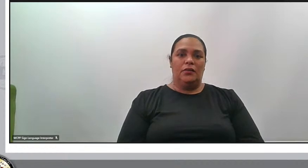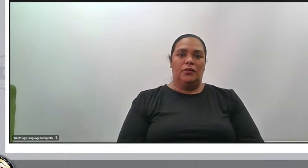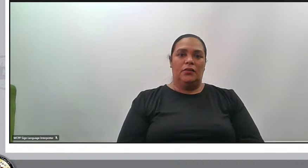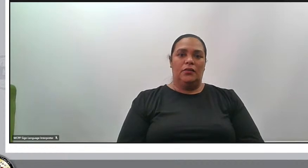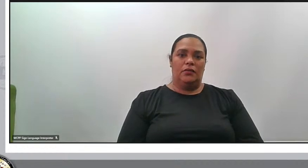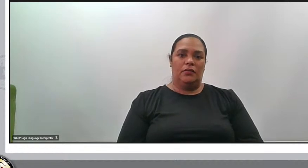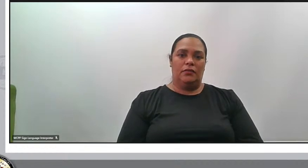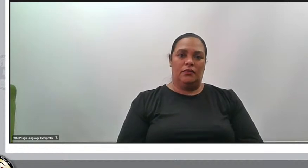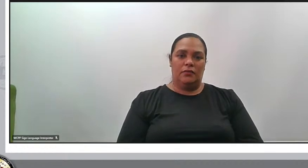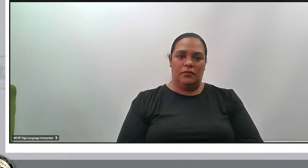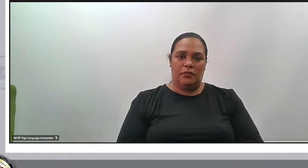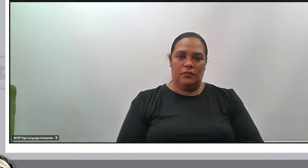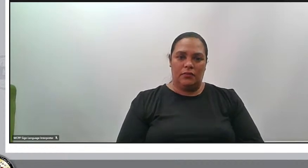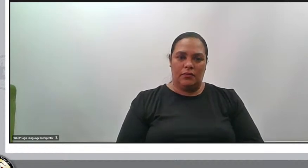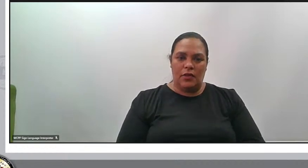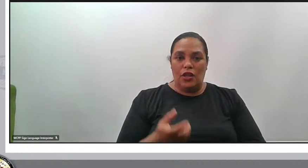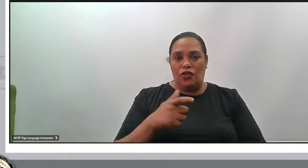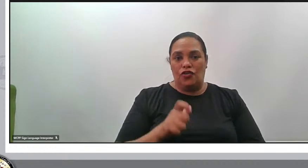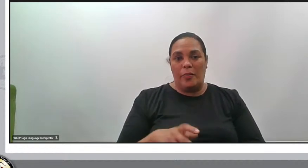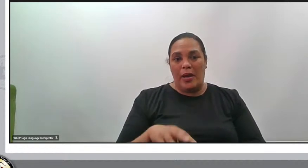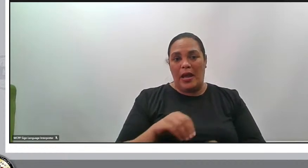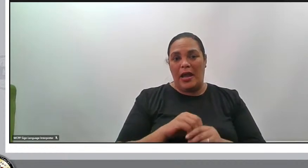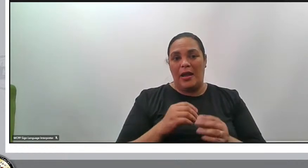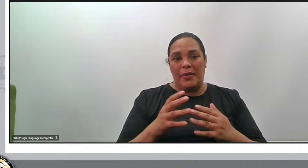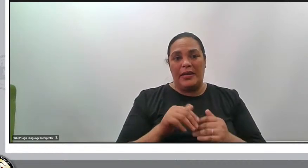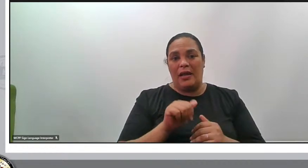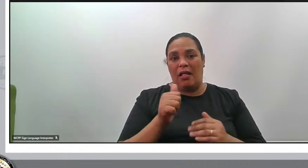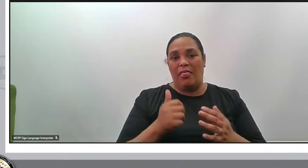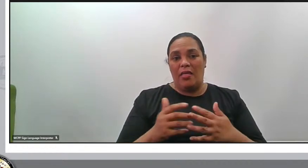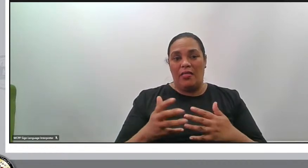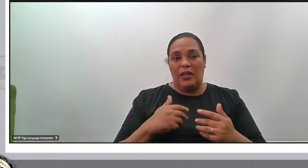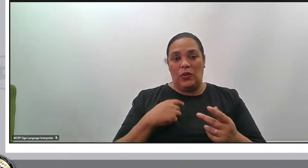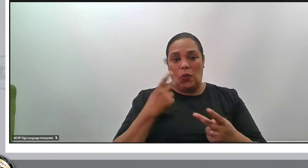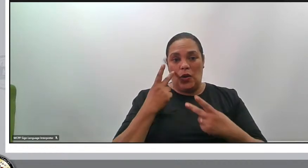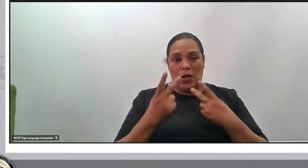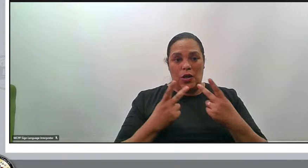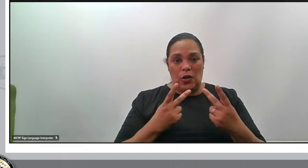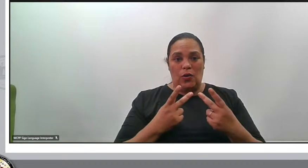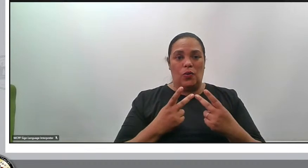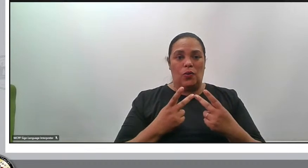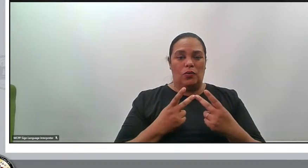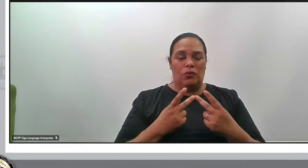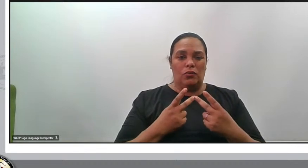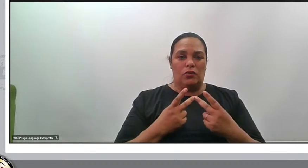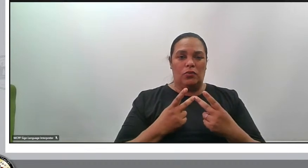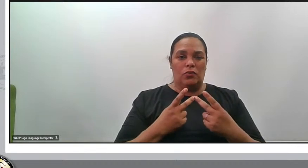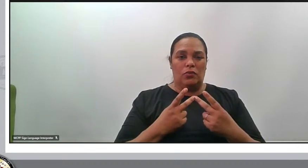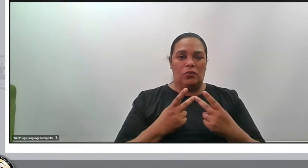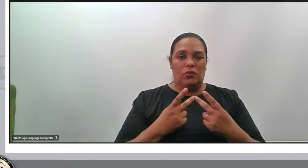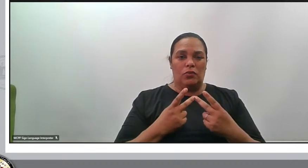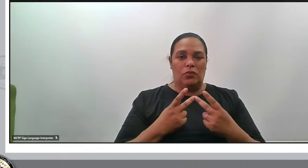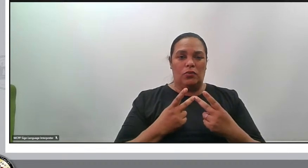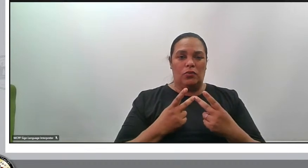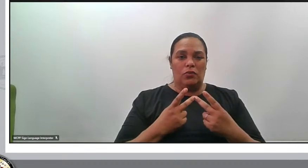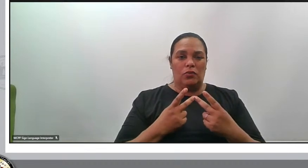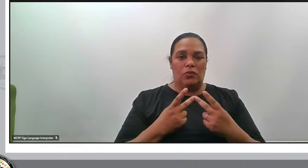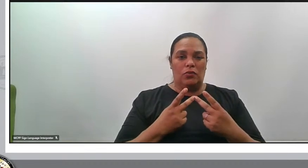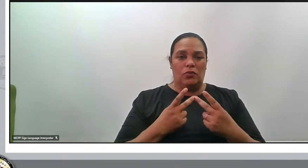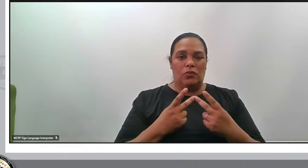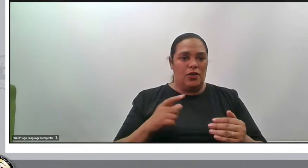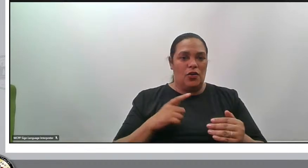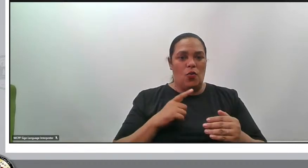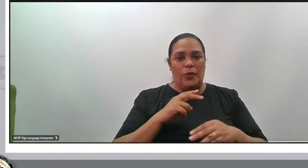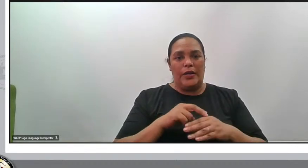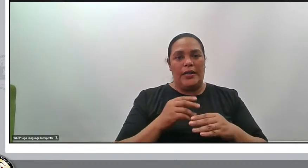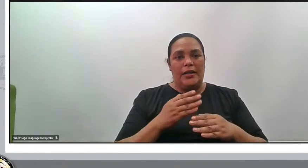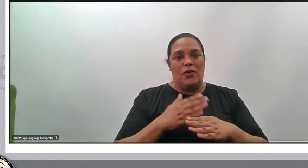Thanks, Chair, among other things that we've looked at and we've tried to facilitate is ensure that there is a collaboration